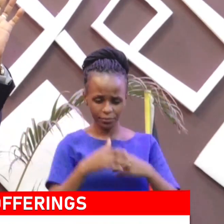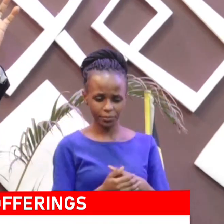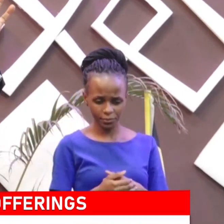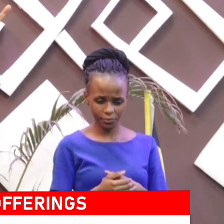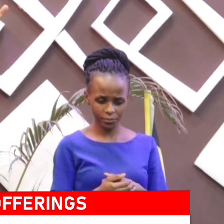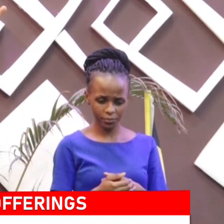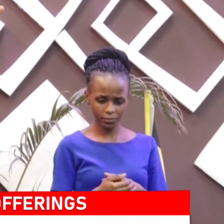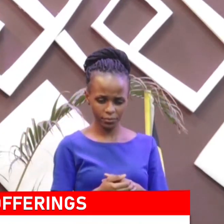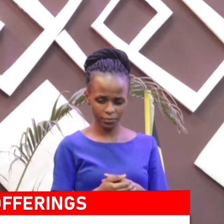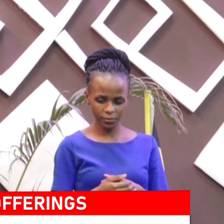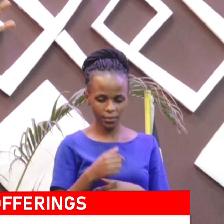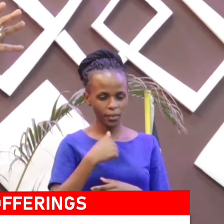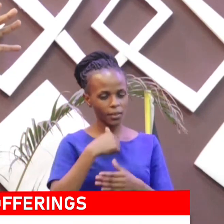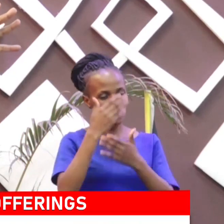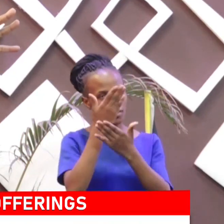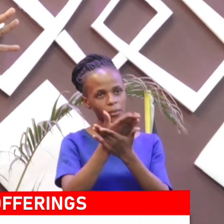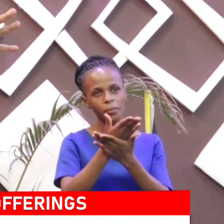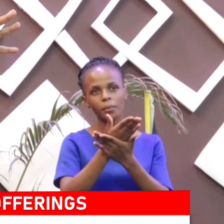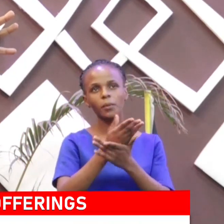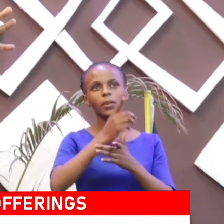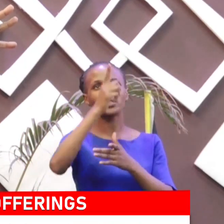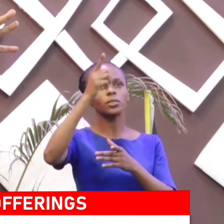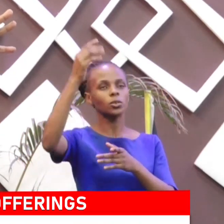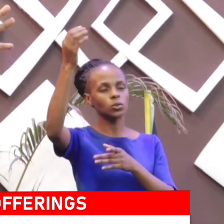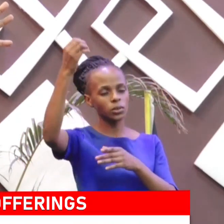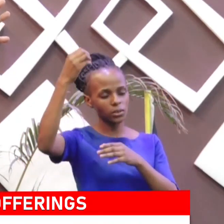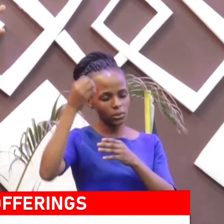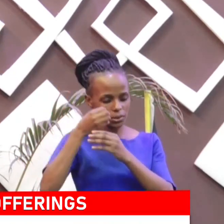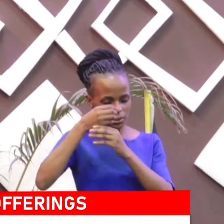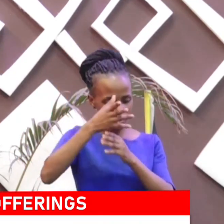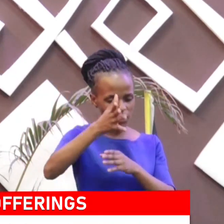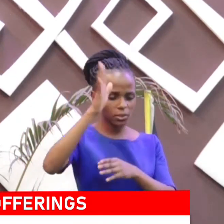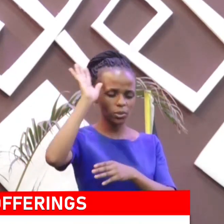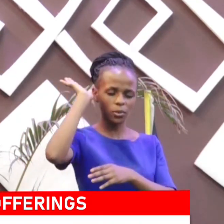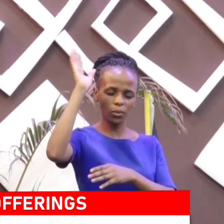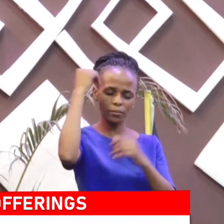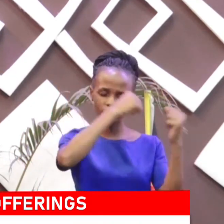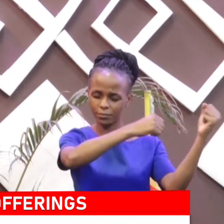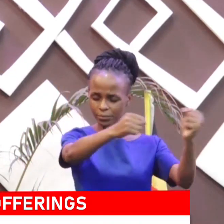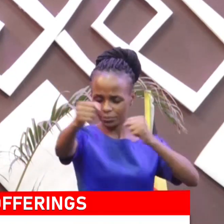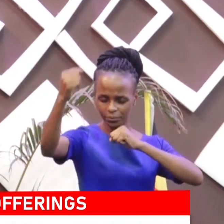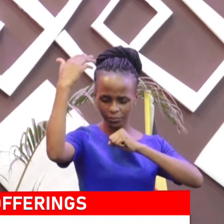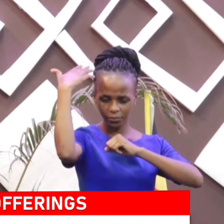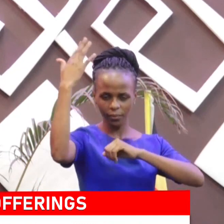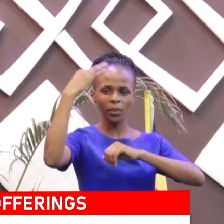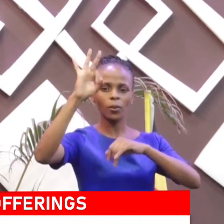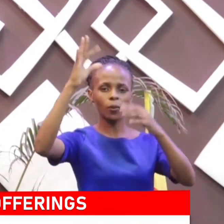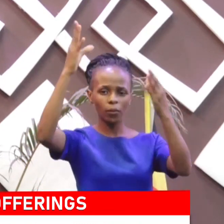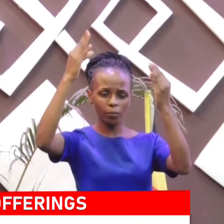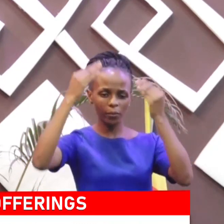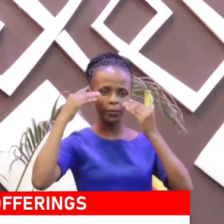of offerings, I pray that you will stretch your powerful hand,